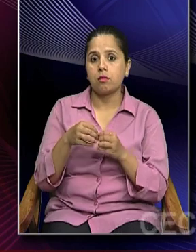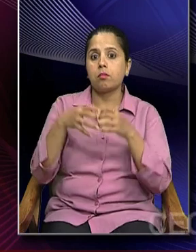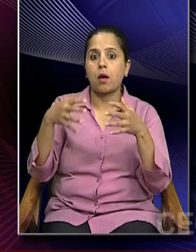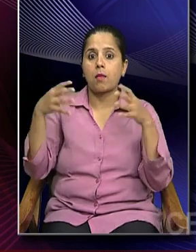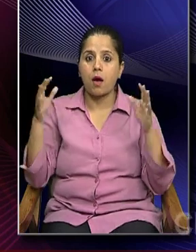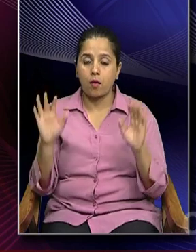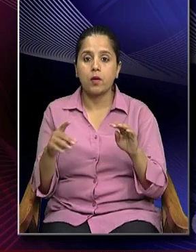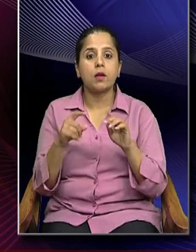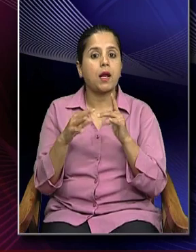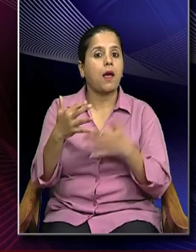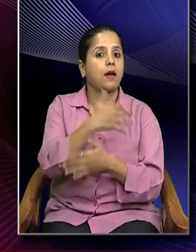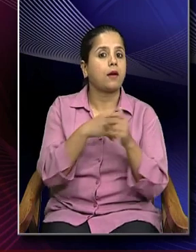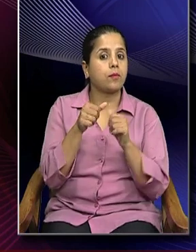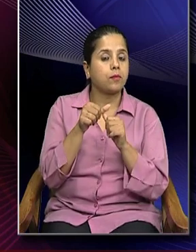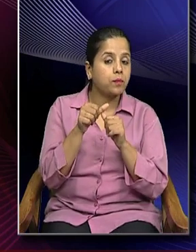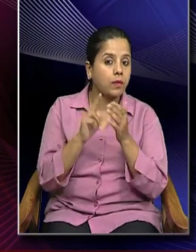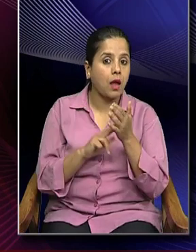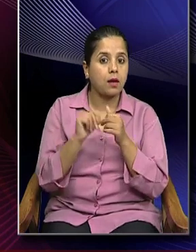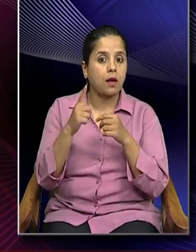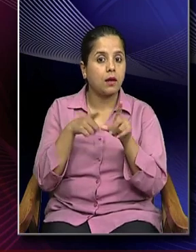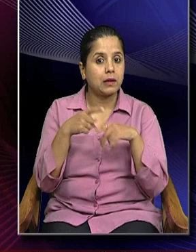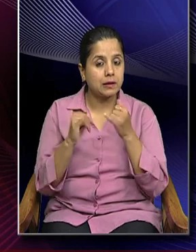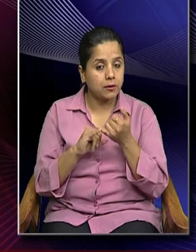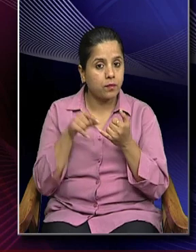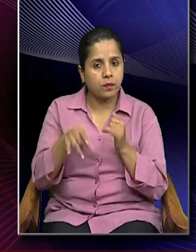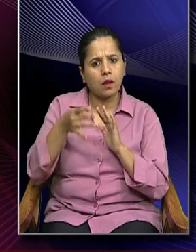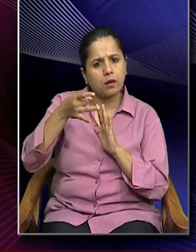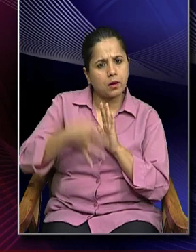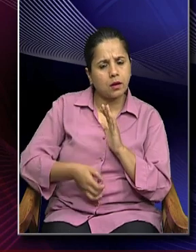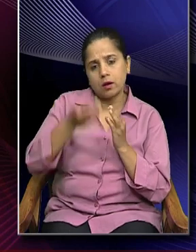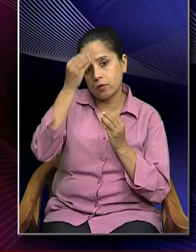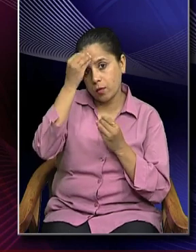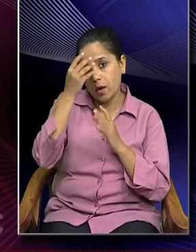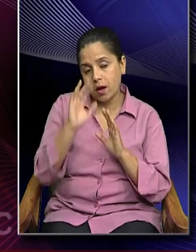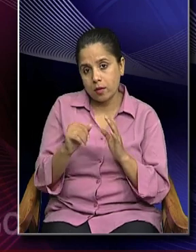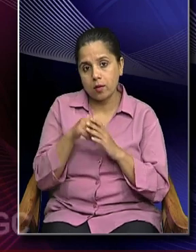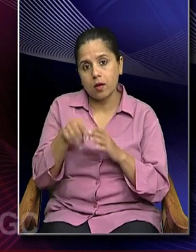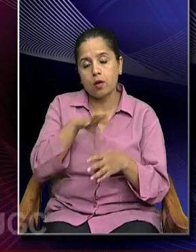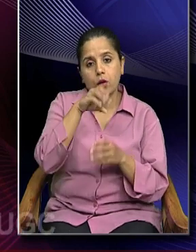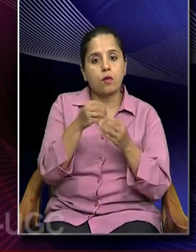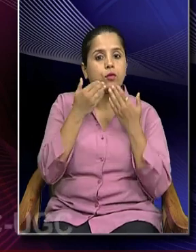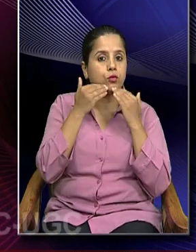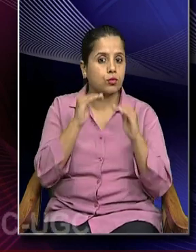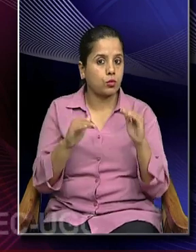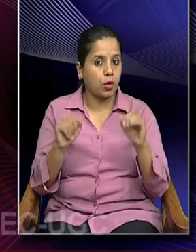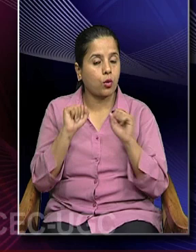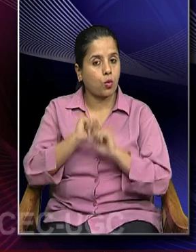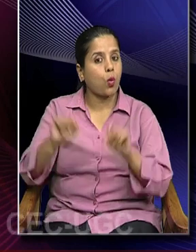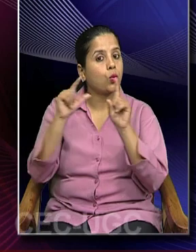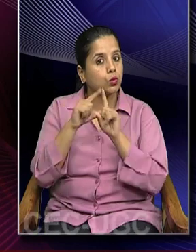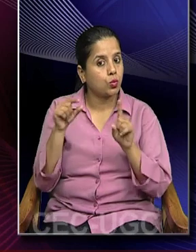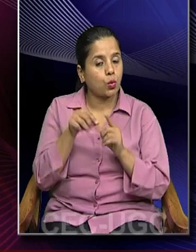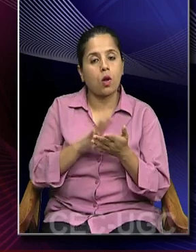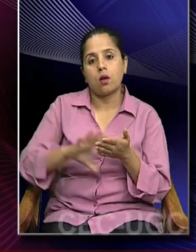the data analytics to provide a detailed insight into the student performance and